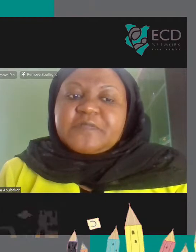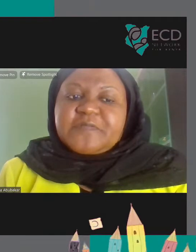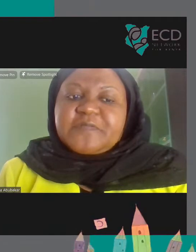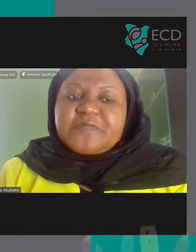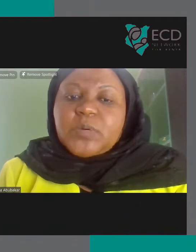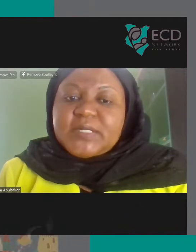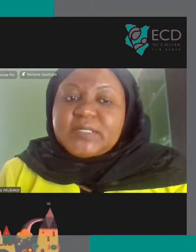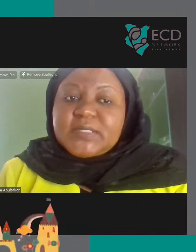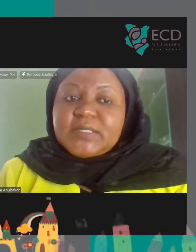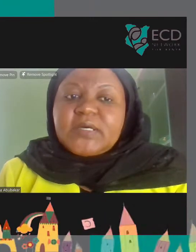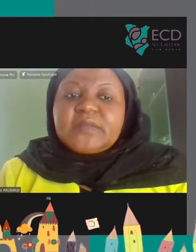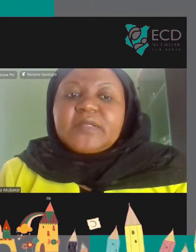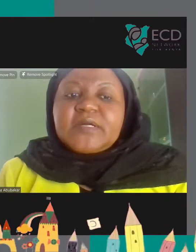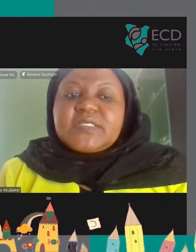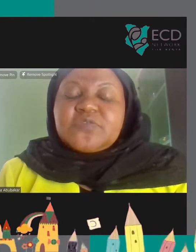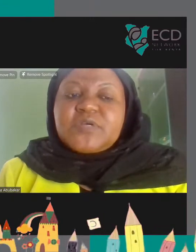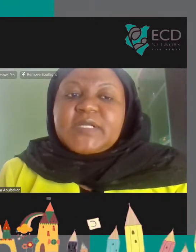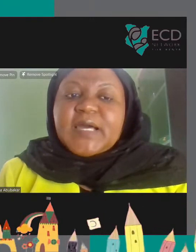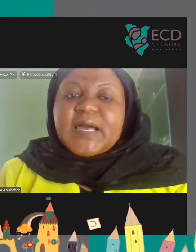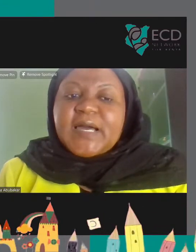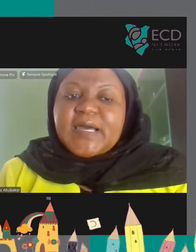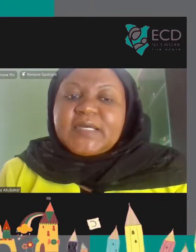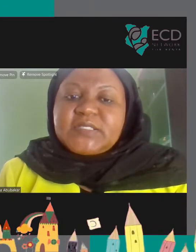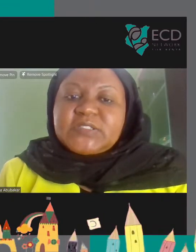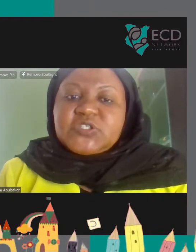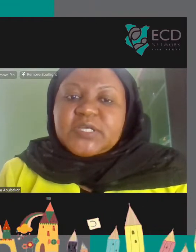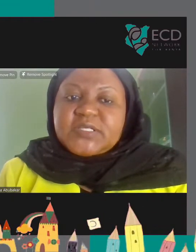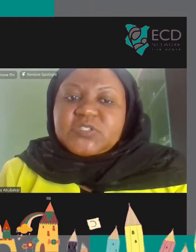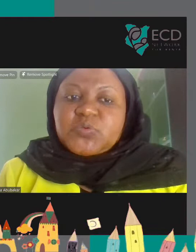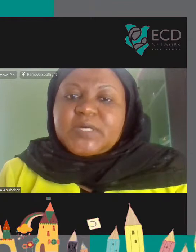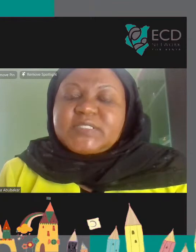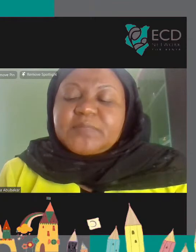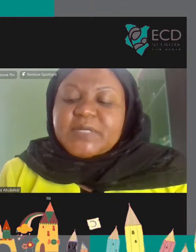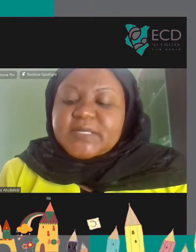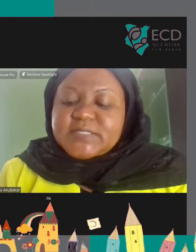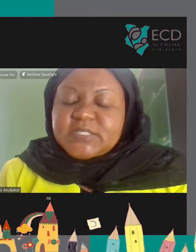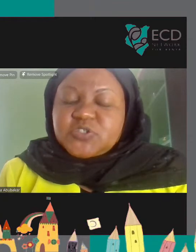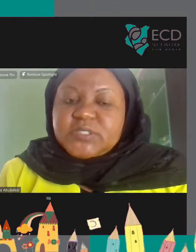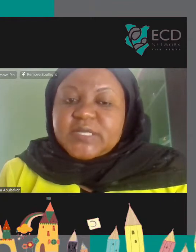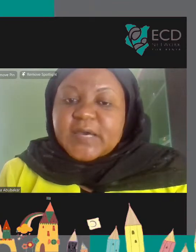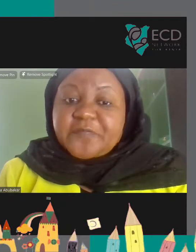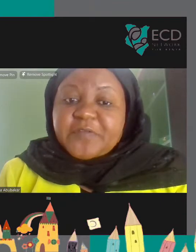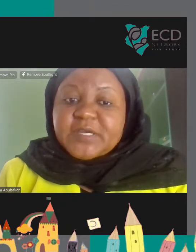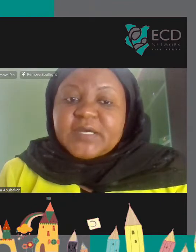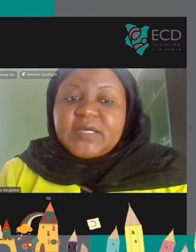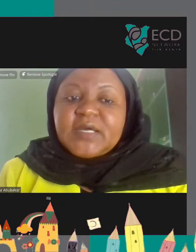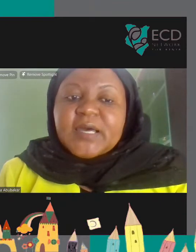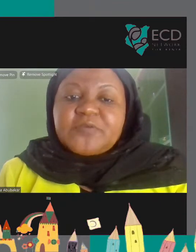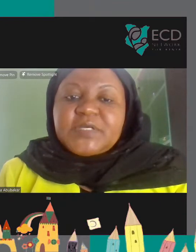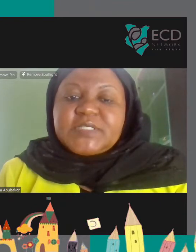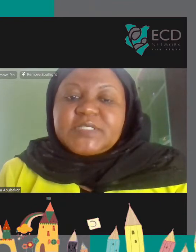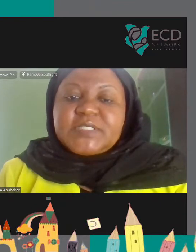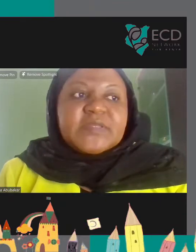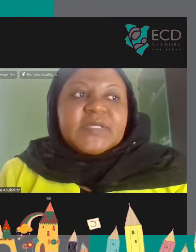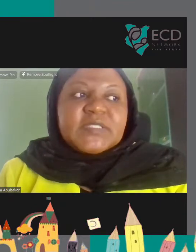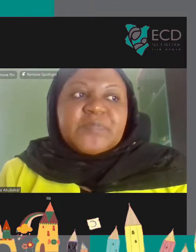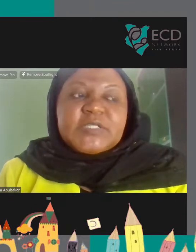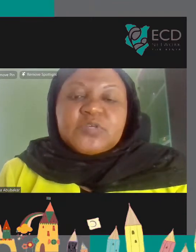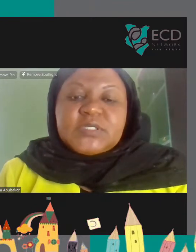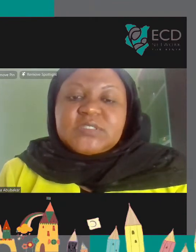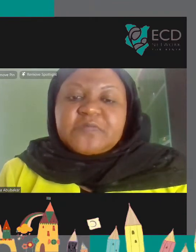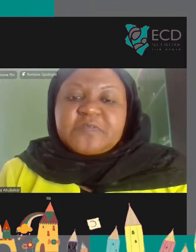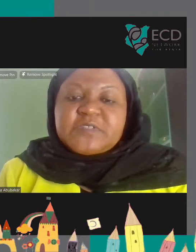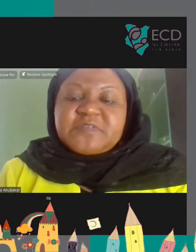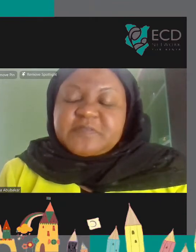because of the fact that one, there is really a high trend towards urbanization in Africa, and we anticipate that